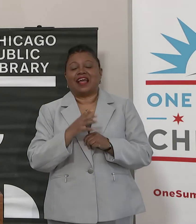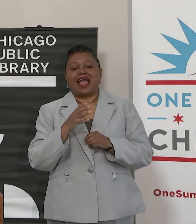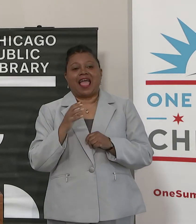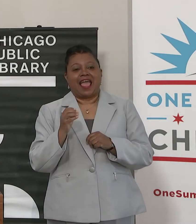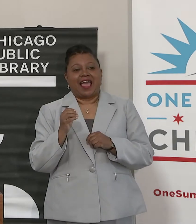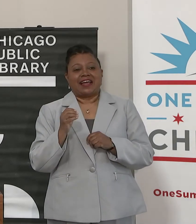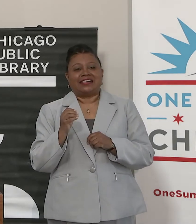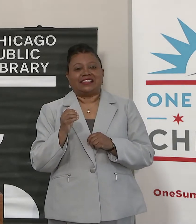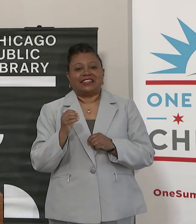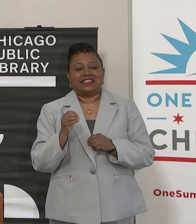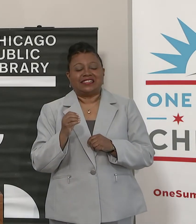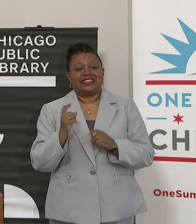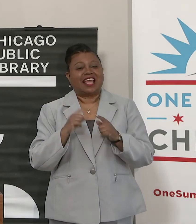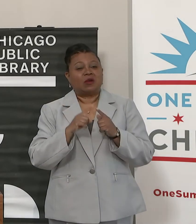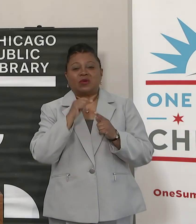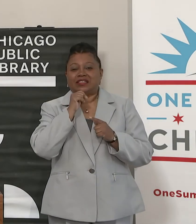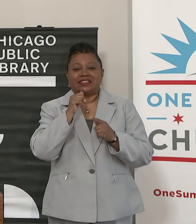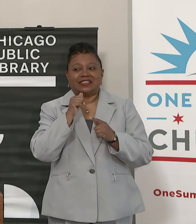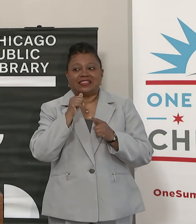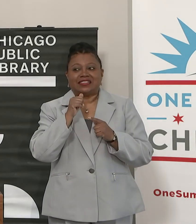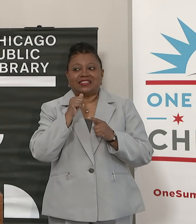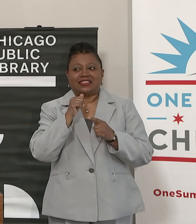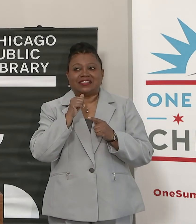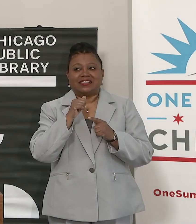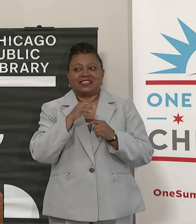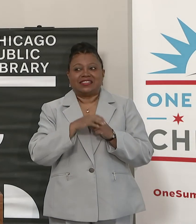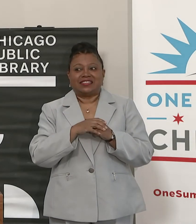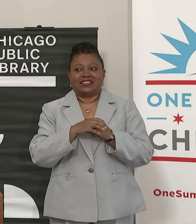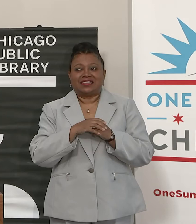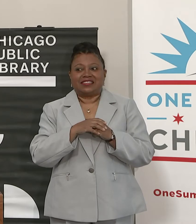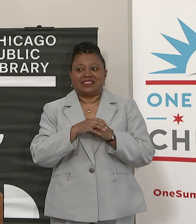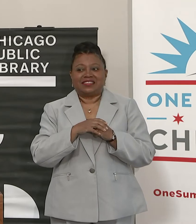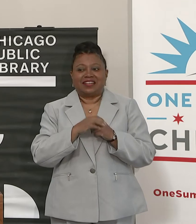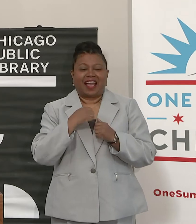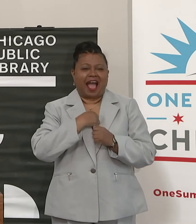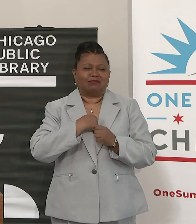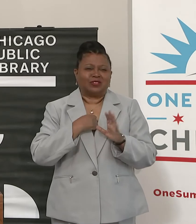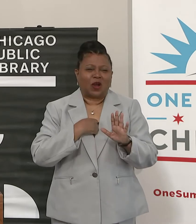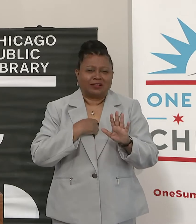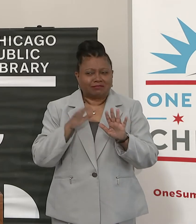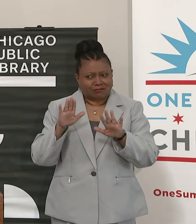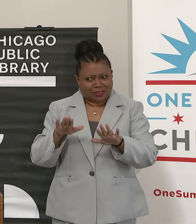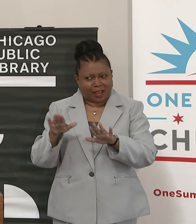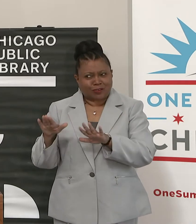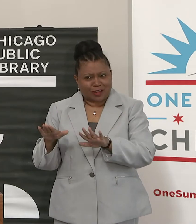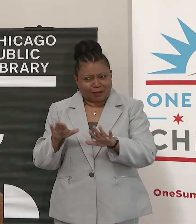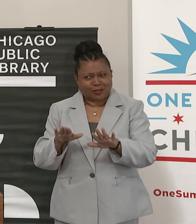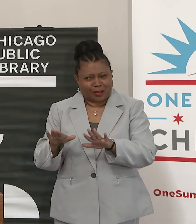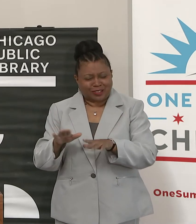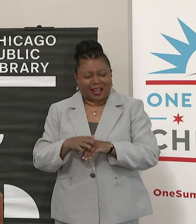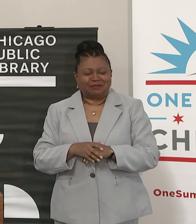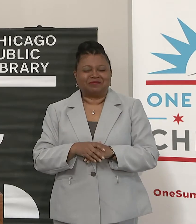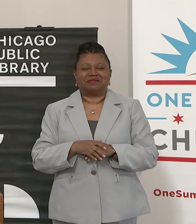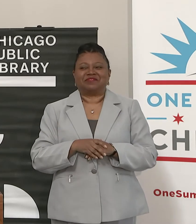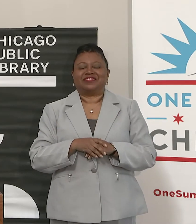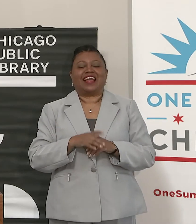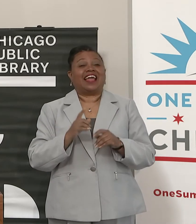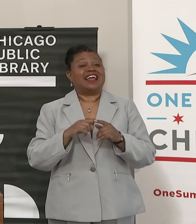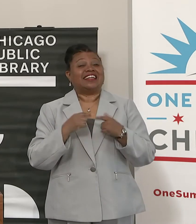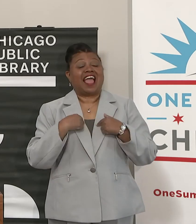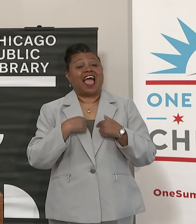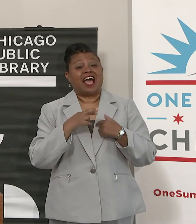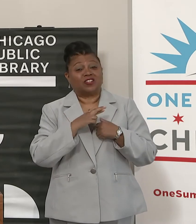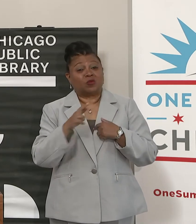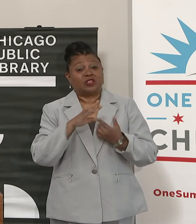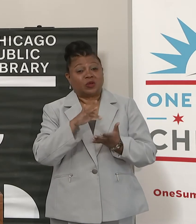And it will not help. Oh, I'm sorry. Take your time. Take your time. It has a